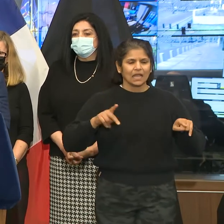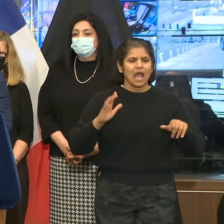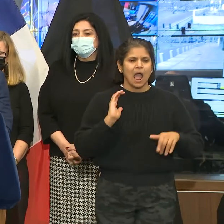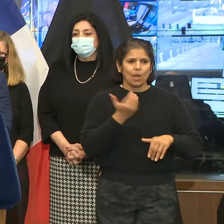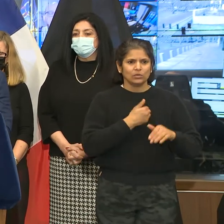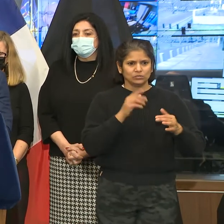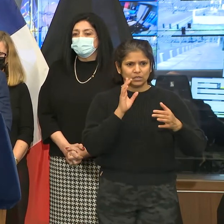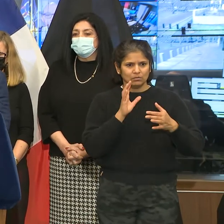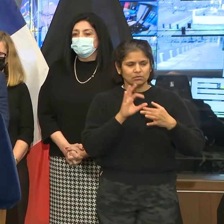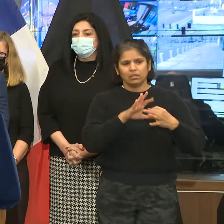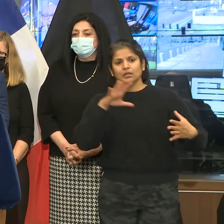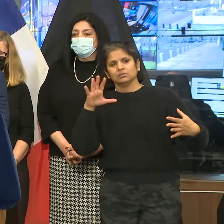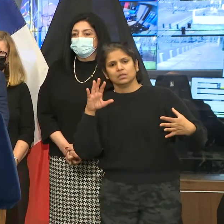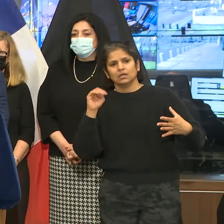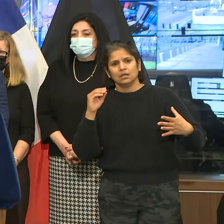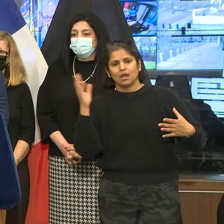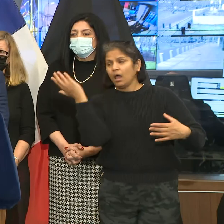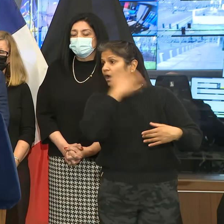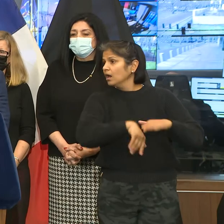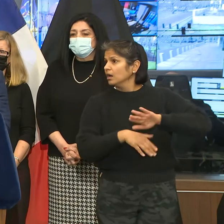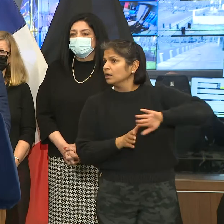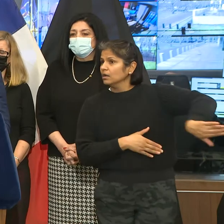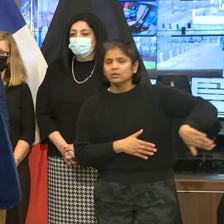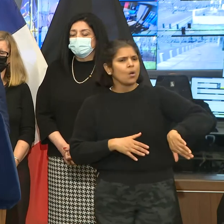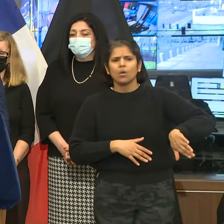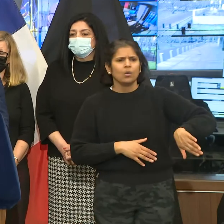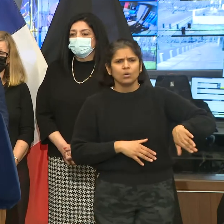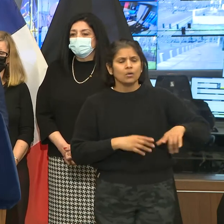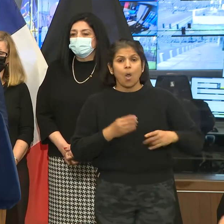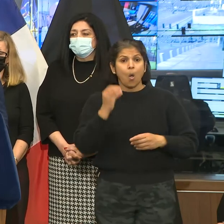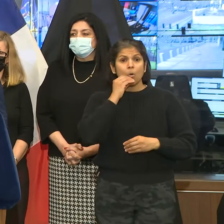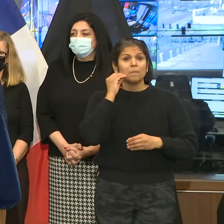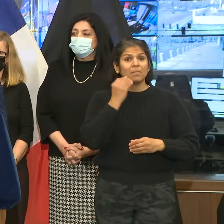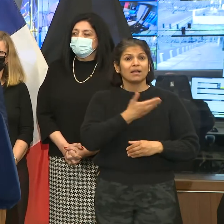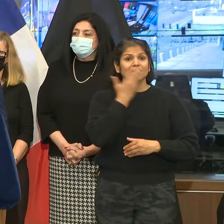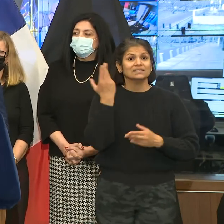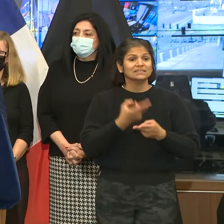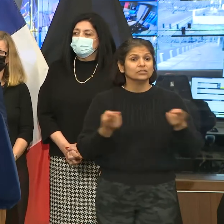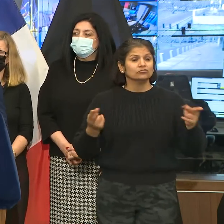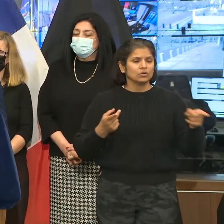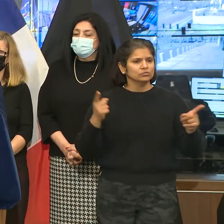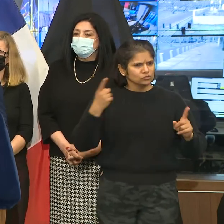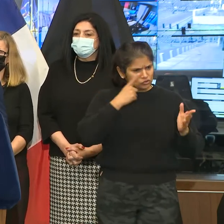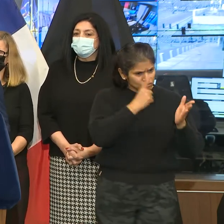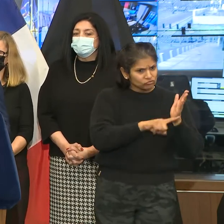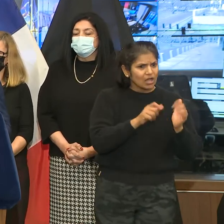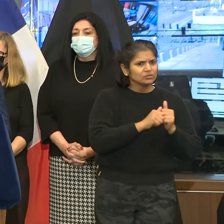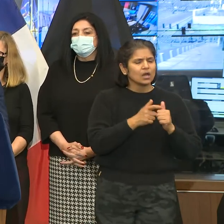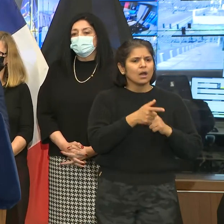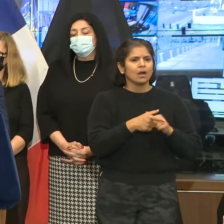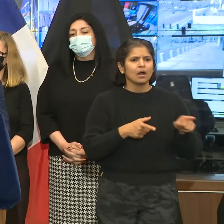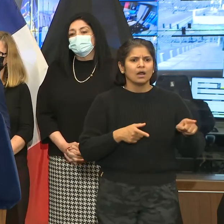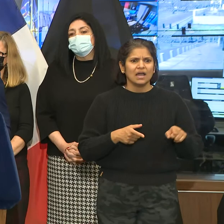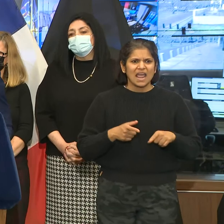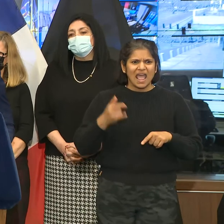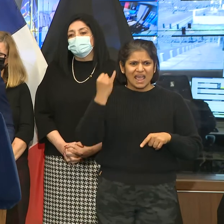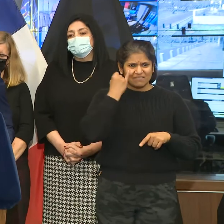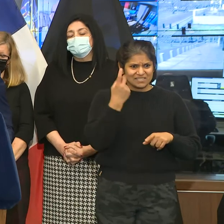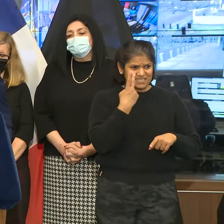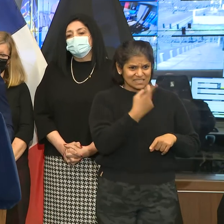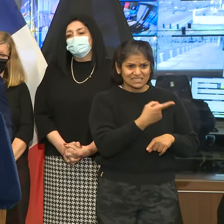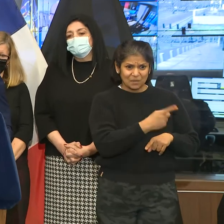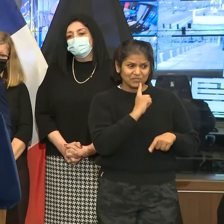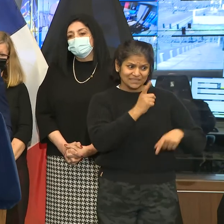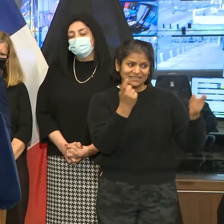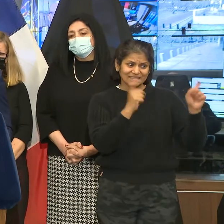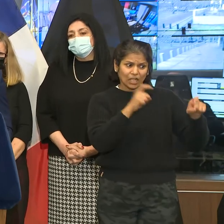people come in, they sleep for the evening, but if we see that they're exhibiting some dangerous behavior, are we reaching out